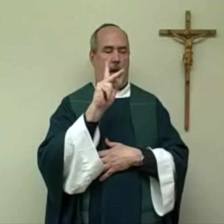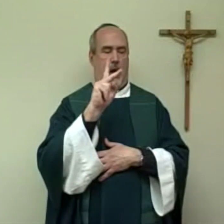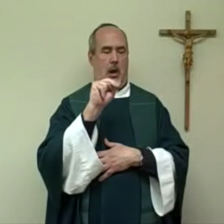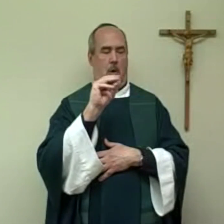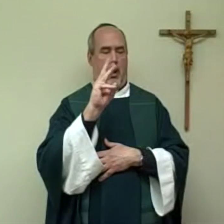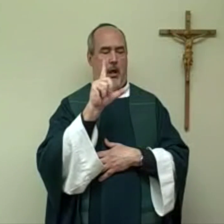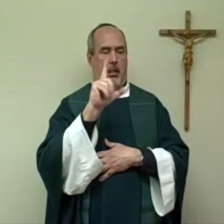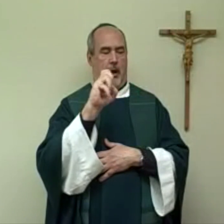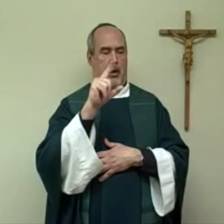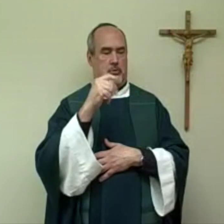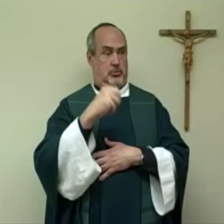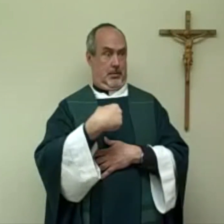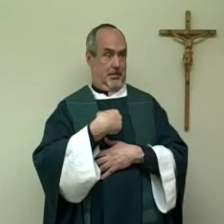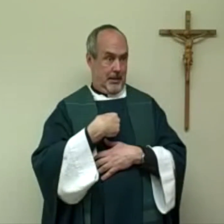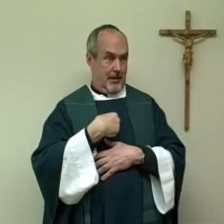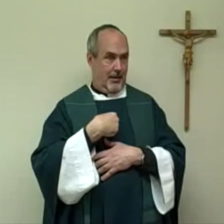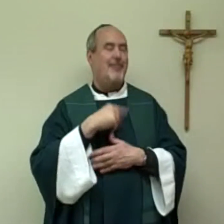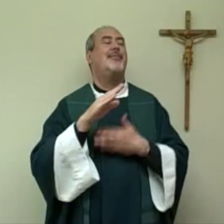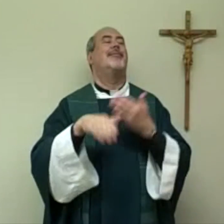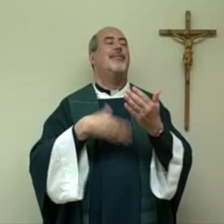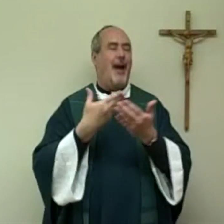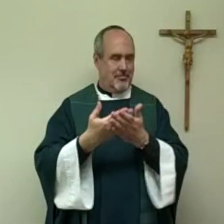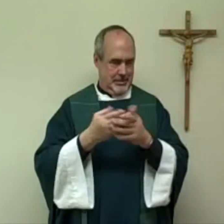says, if you acknowledge me,